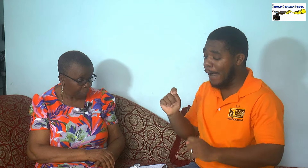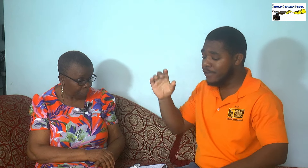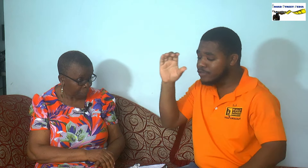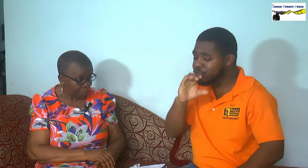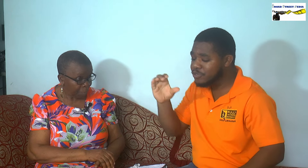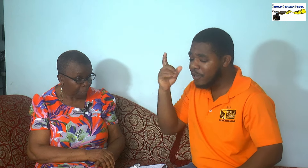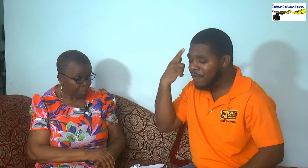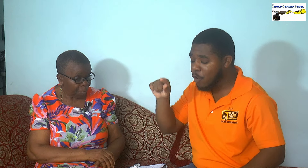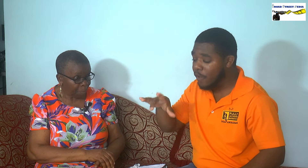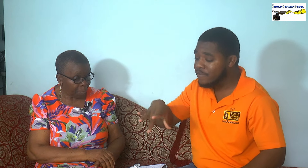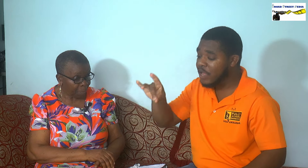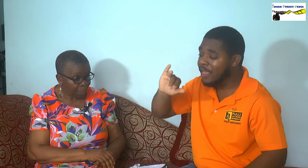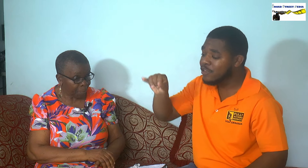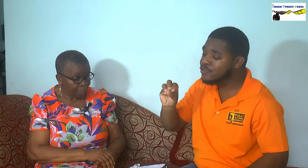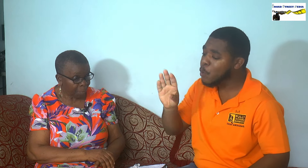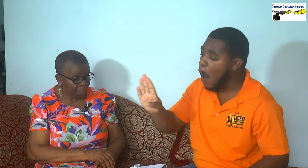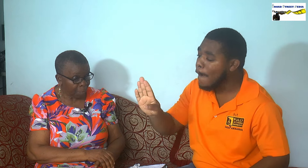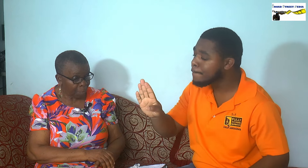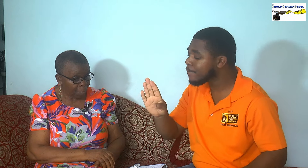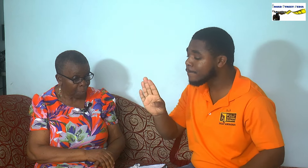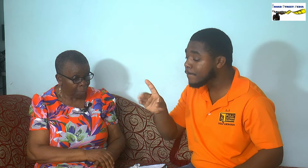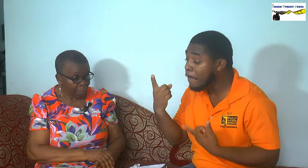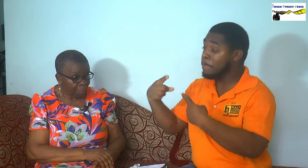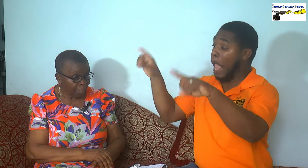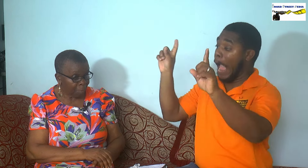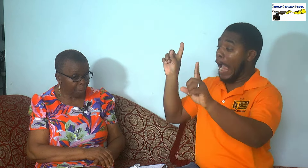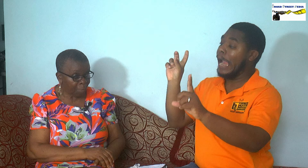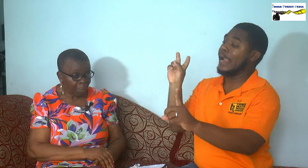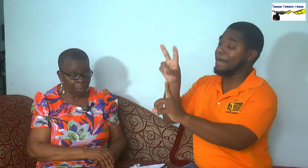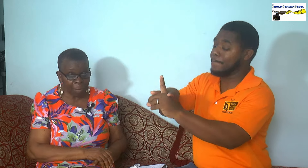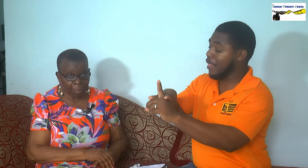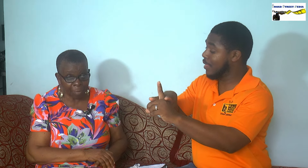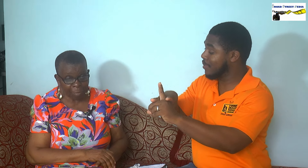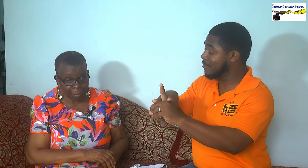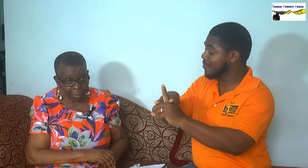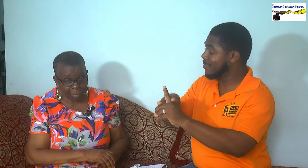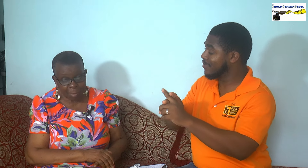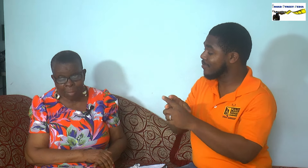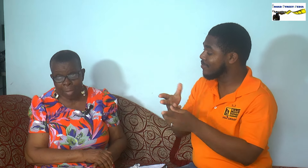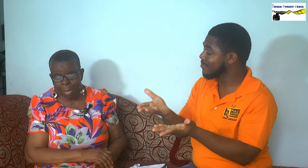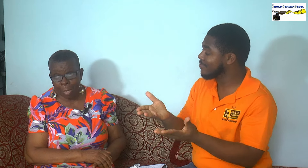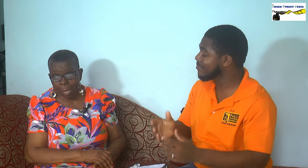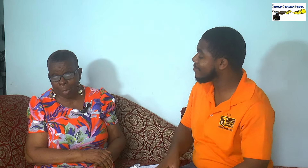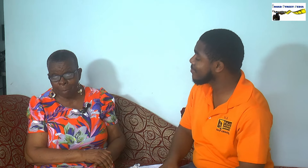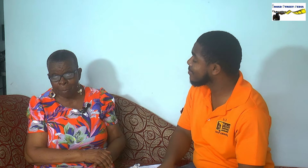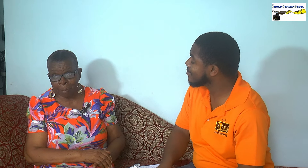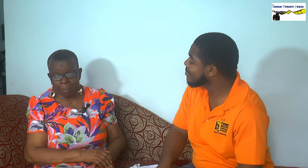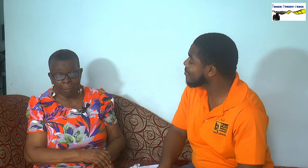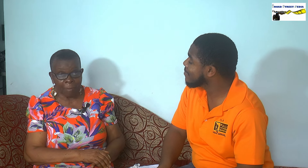So you came and then you tried to find a job and you were successful, you applied?